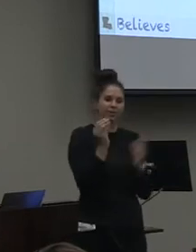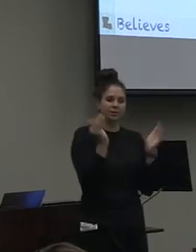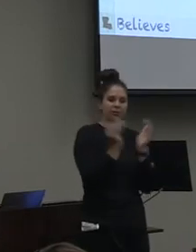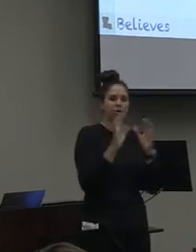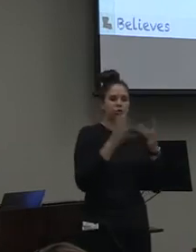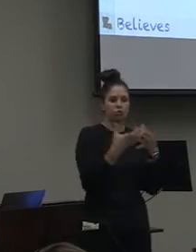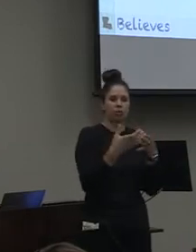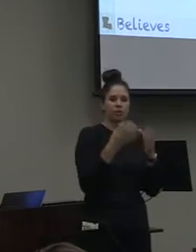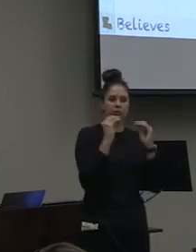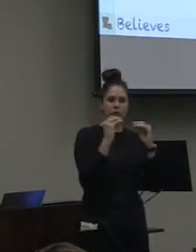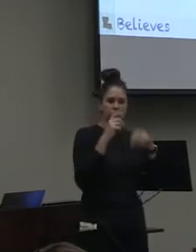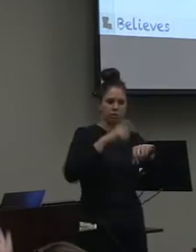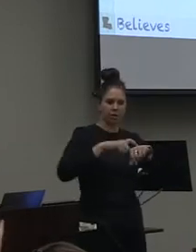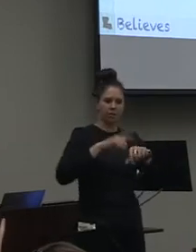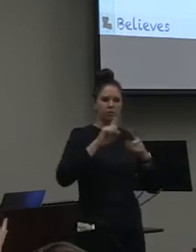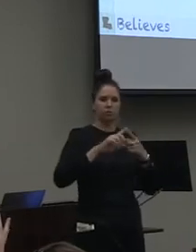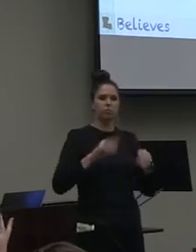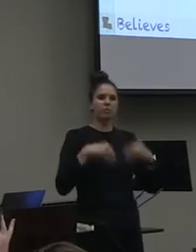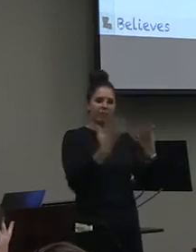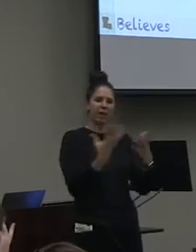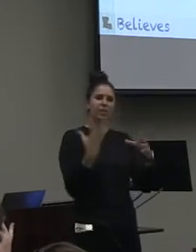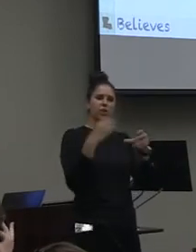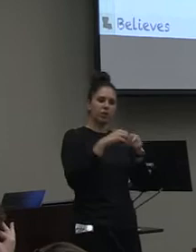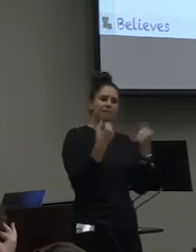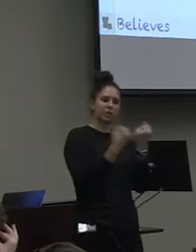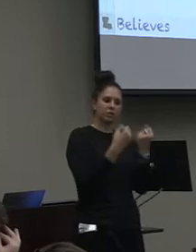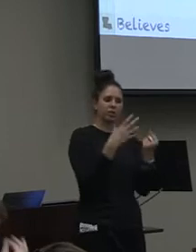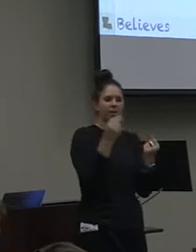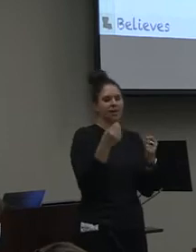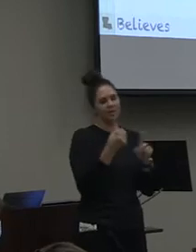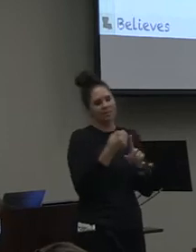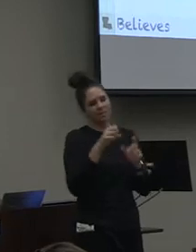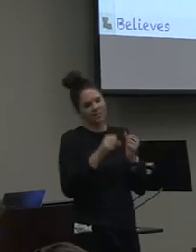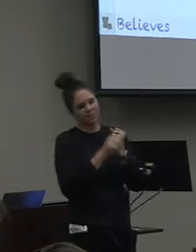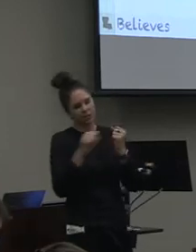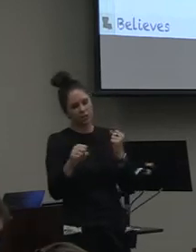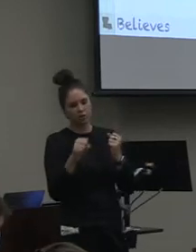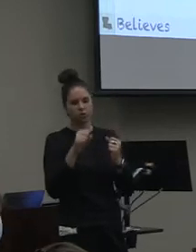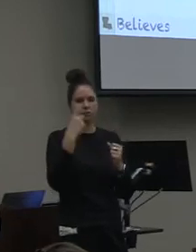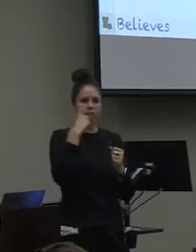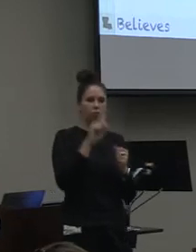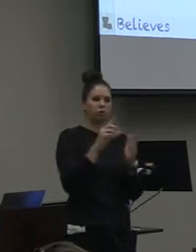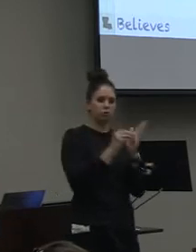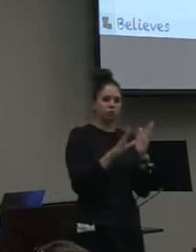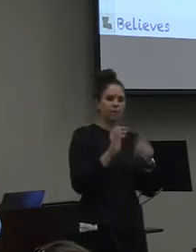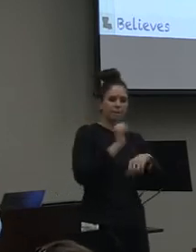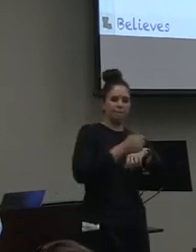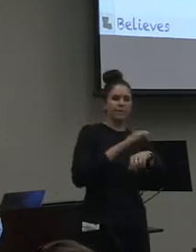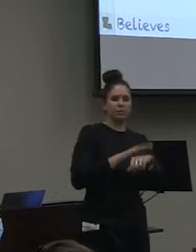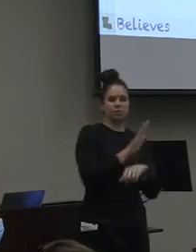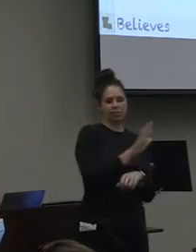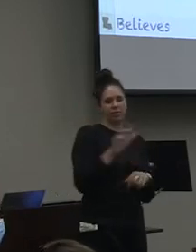group instruction time to provide those interventions and extensions for students based on their need.